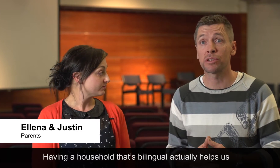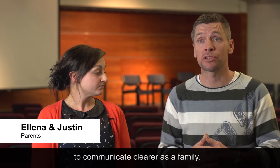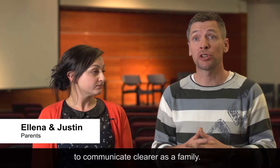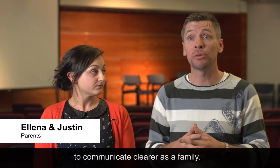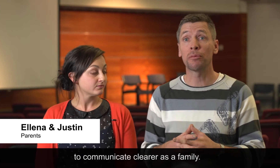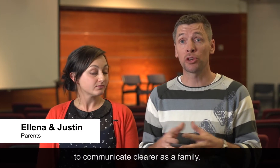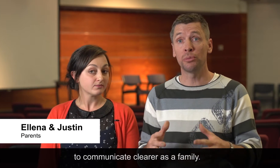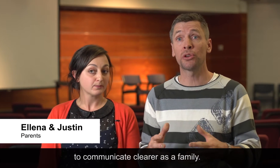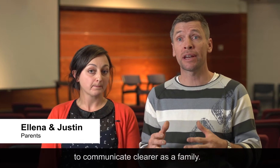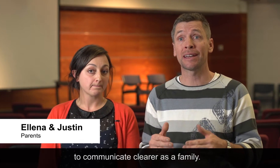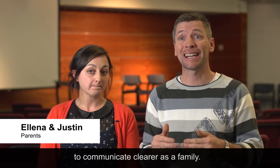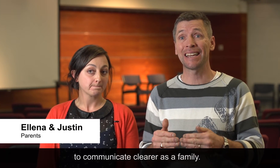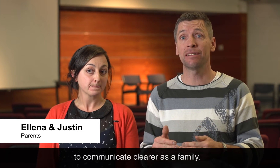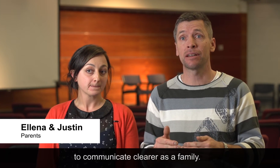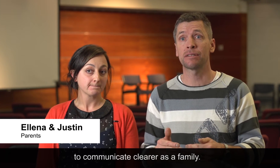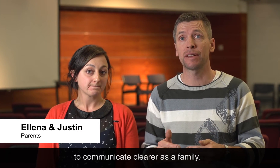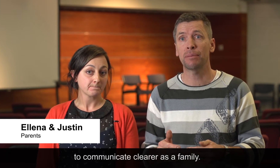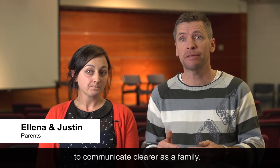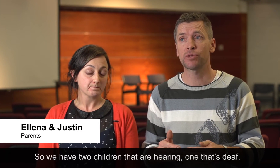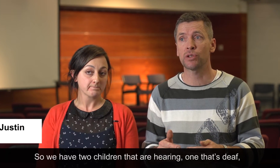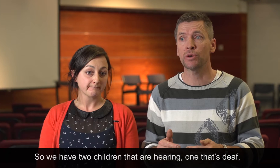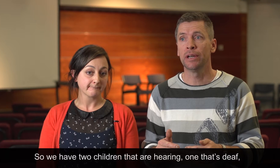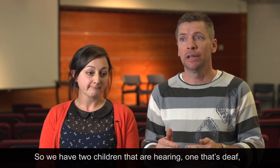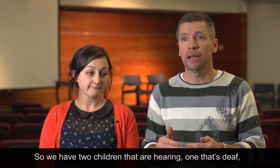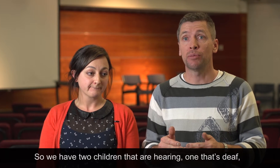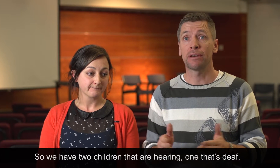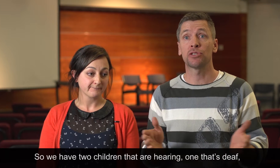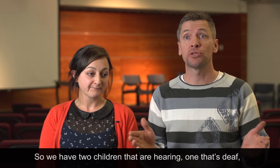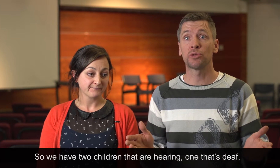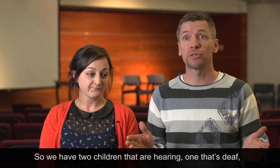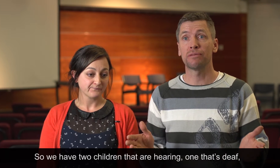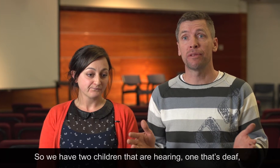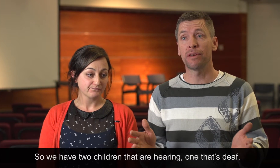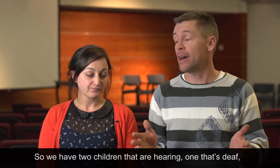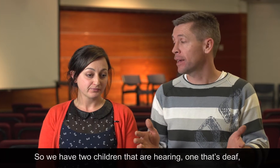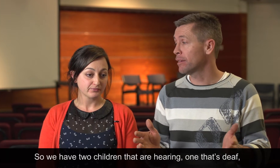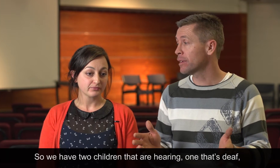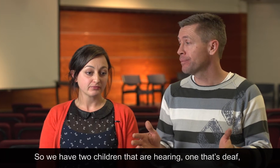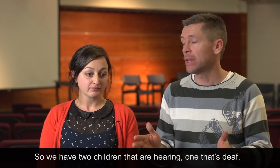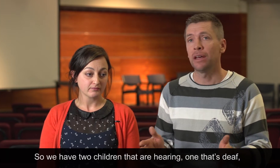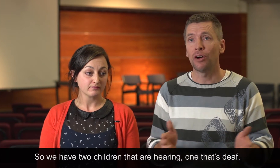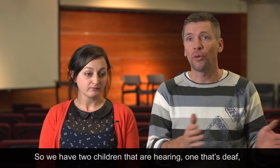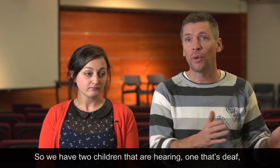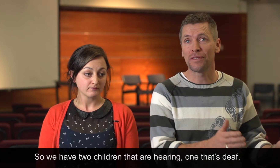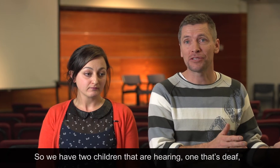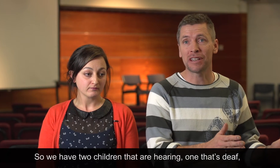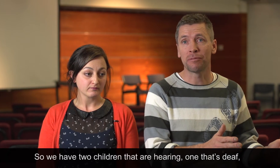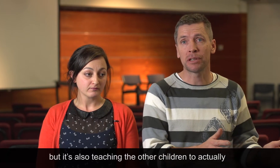us to communicate clear as a family. So we have 2 children that are hearing, one that's deaf, but it's